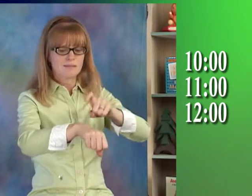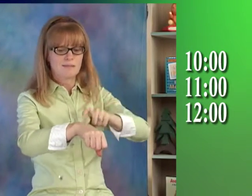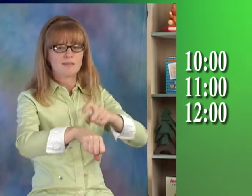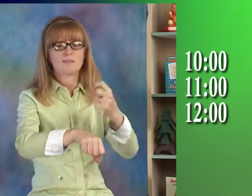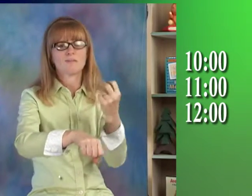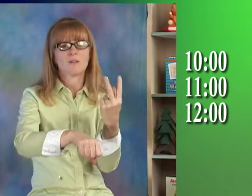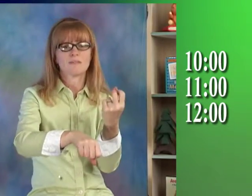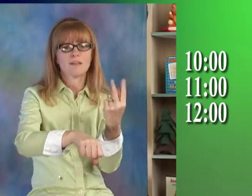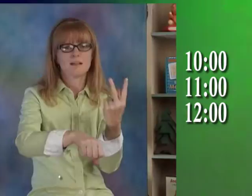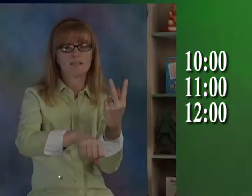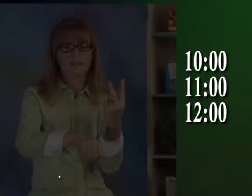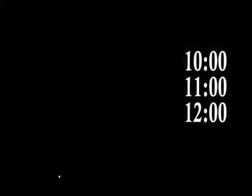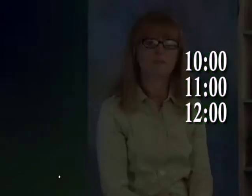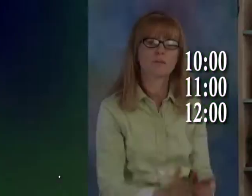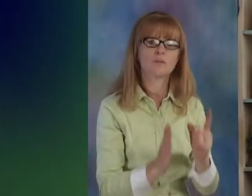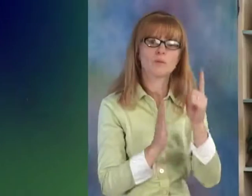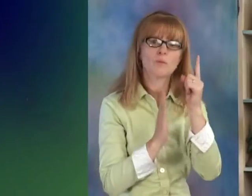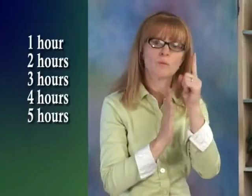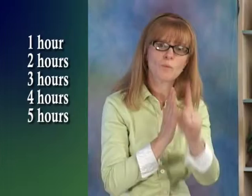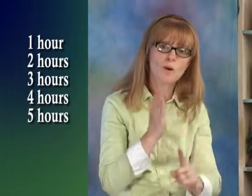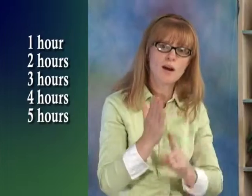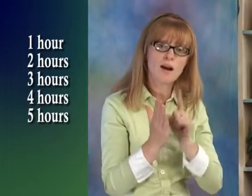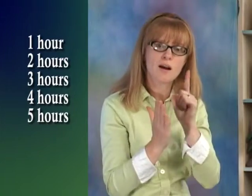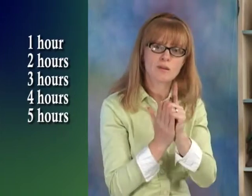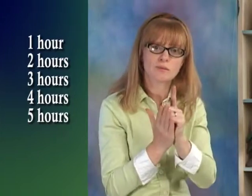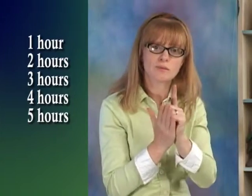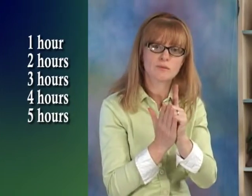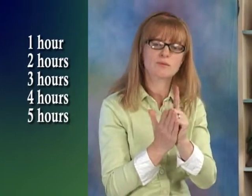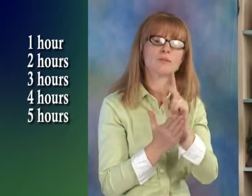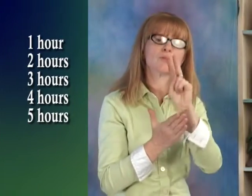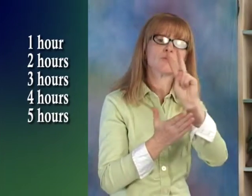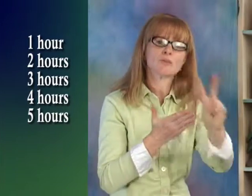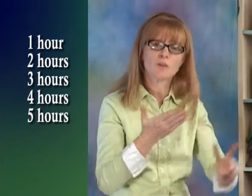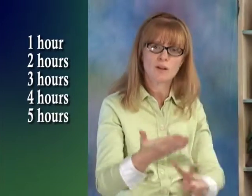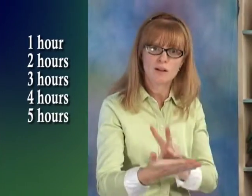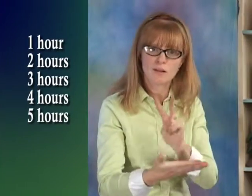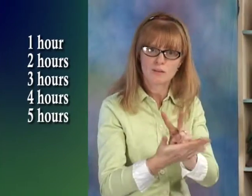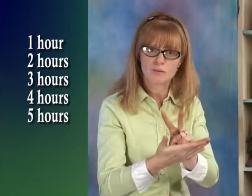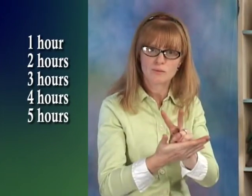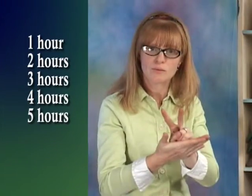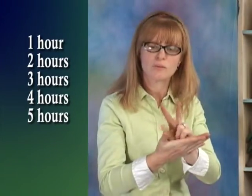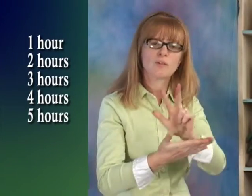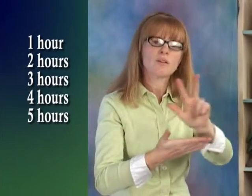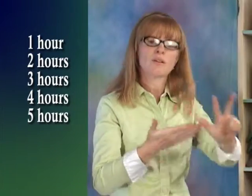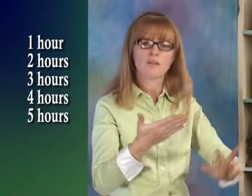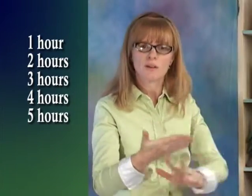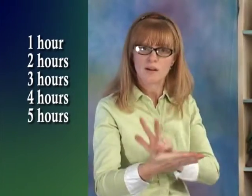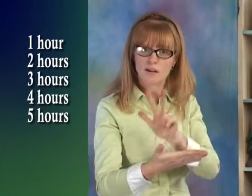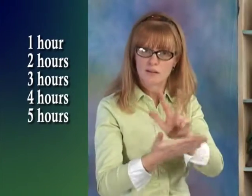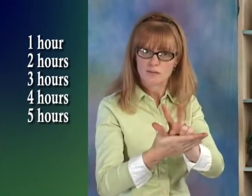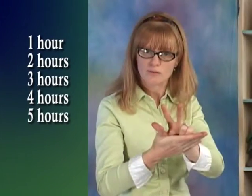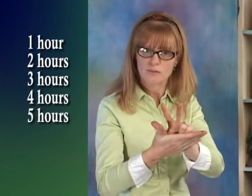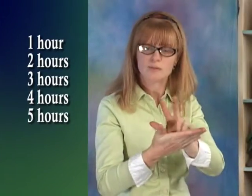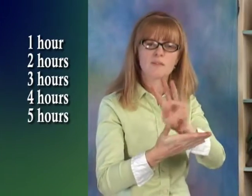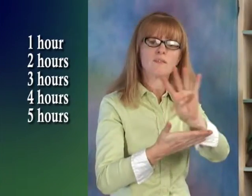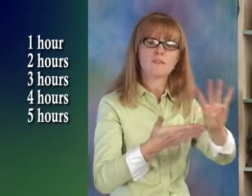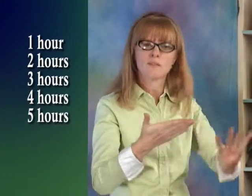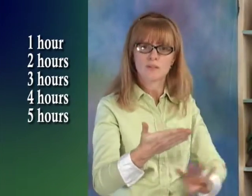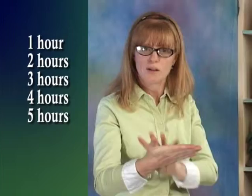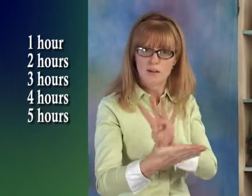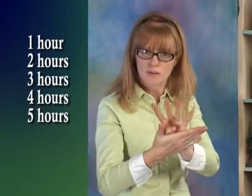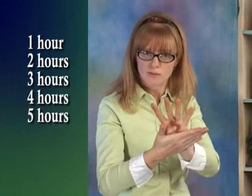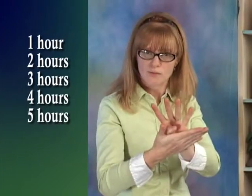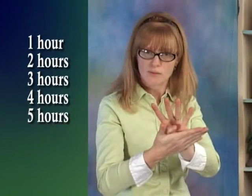11 o'clock, 12 o'clock. 1 hour, 2 hours, 3